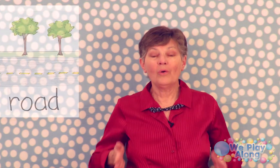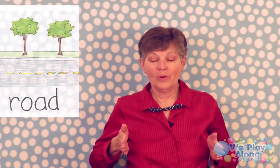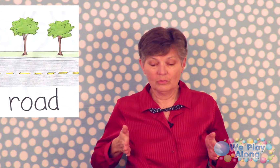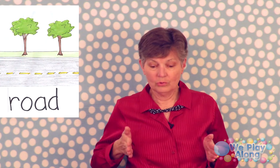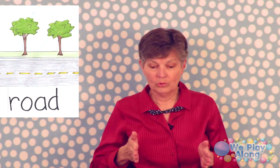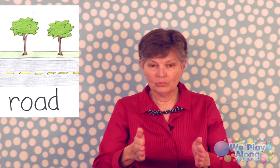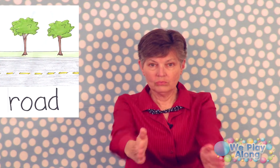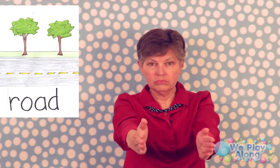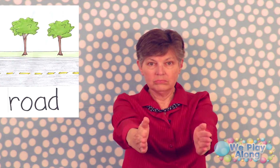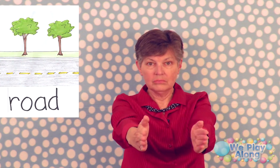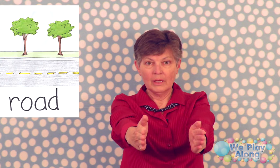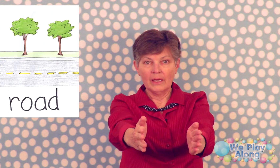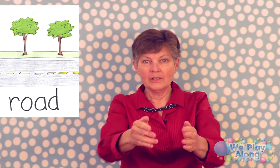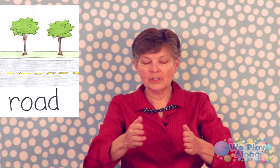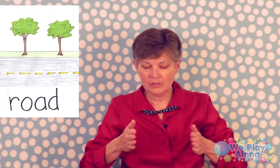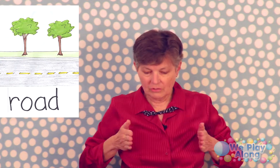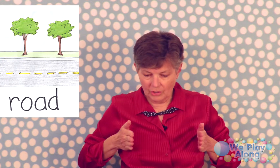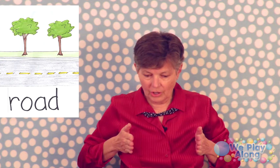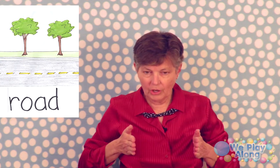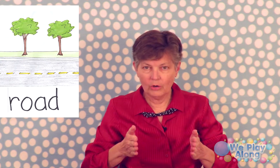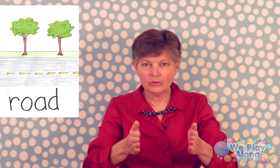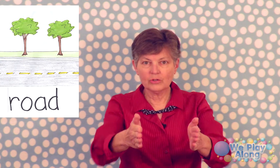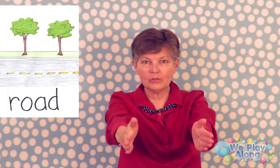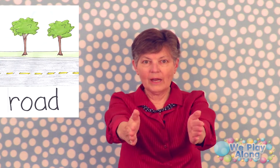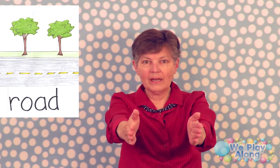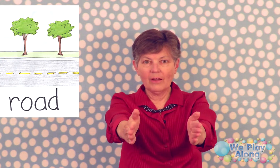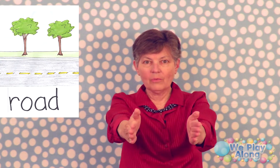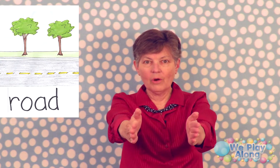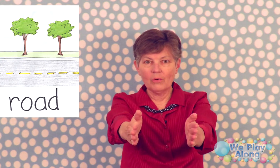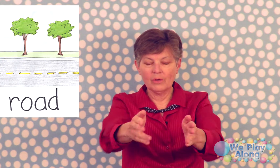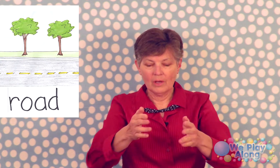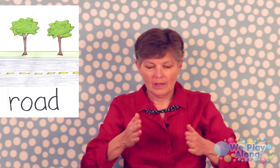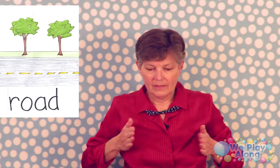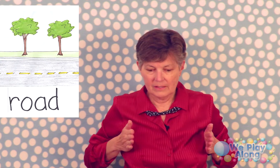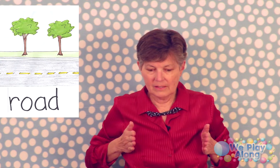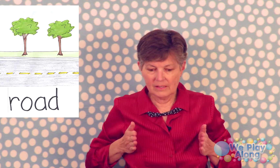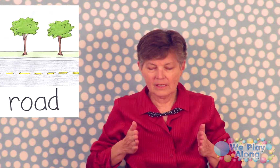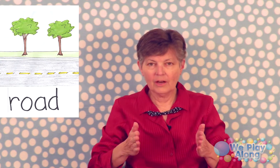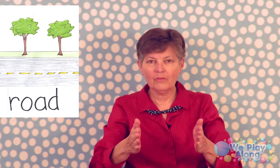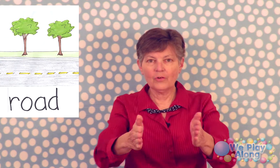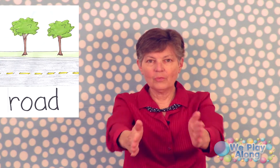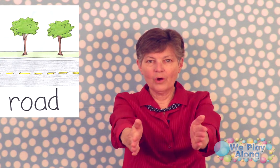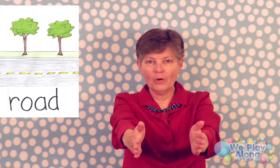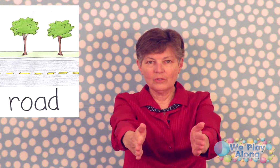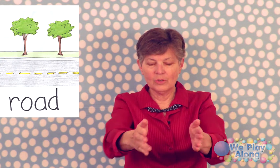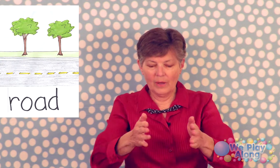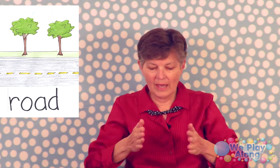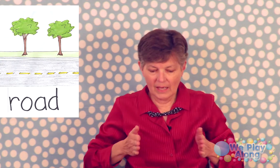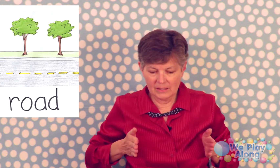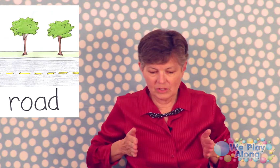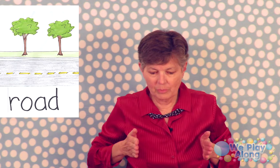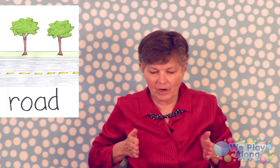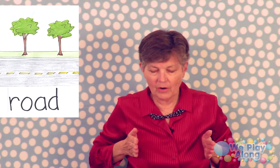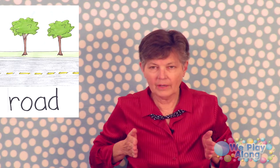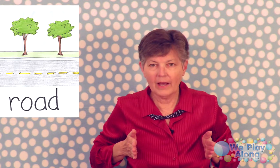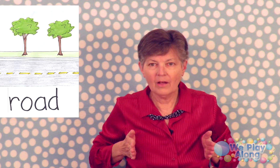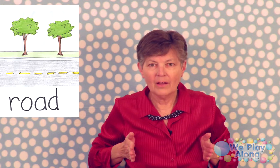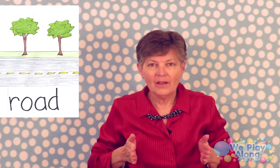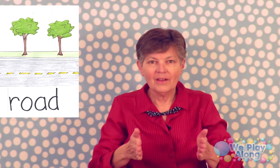road, just you're going to go straight down the road. This is a sign for road. Two hands just parallel.